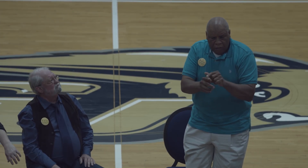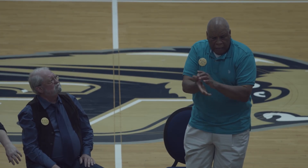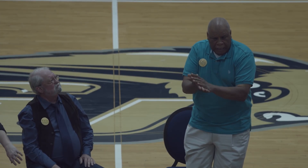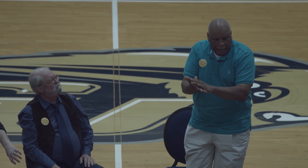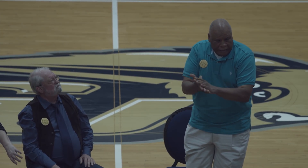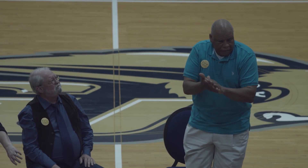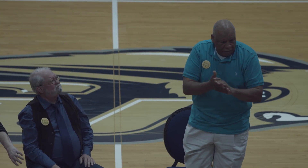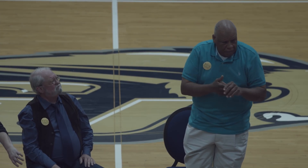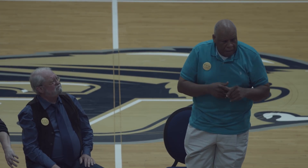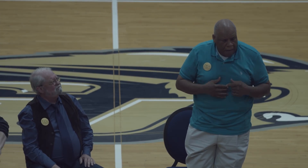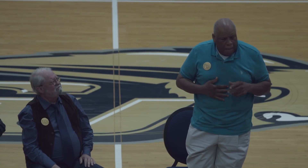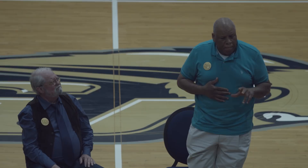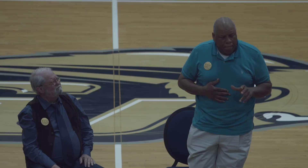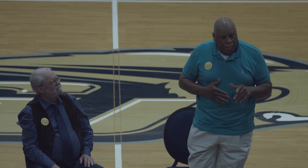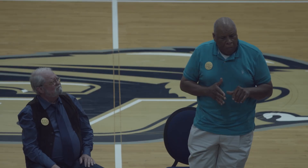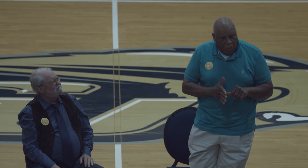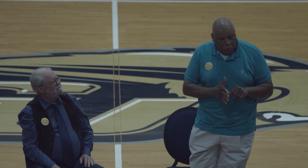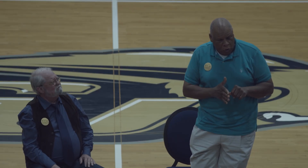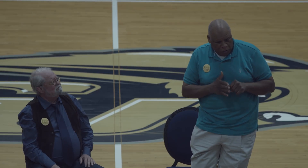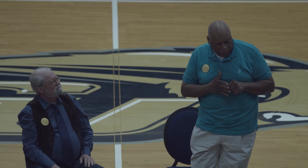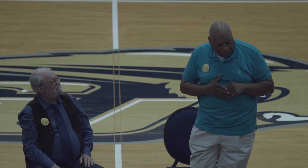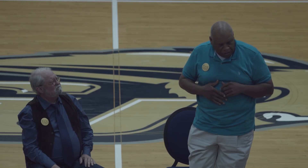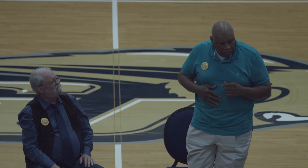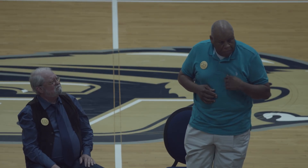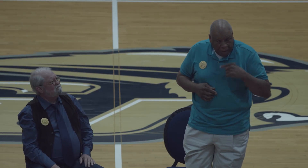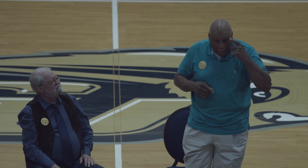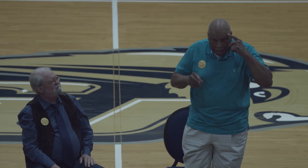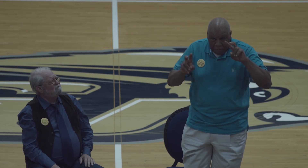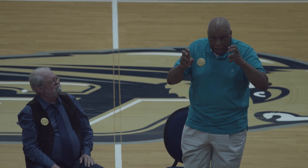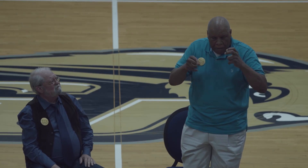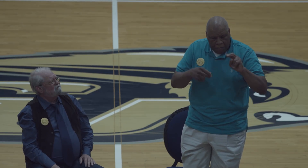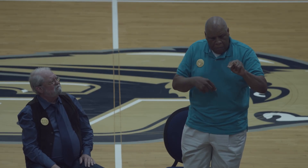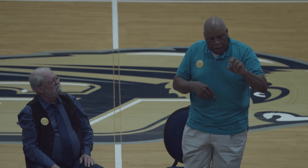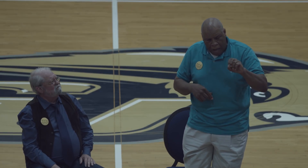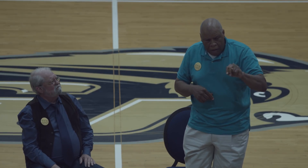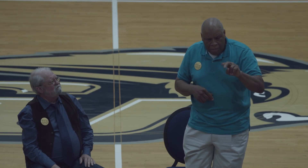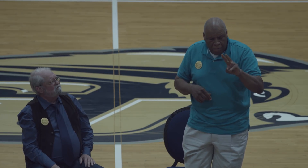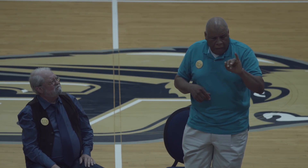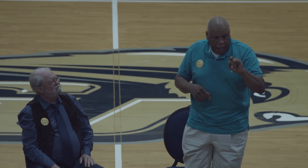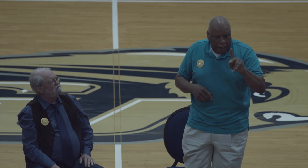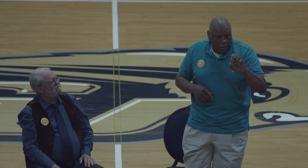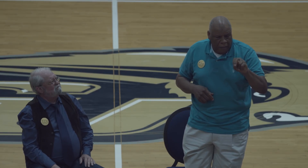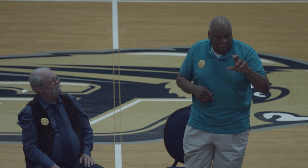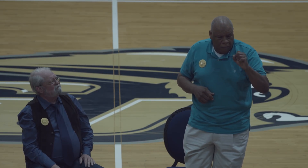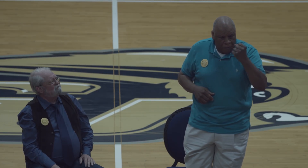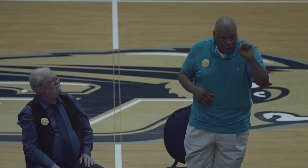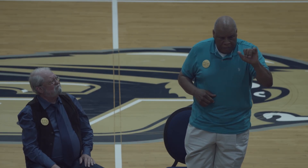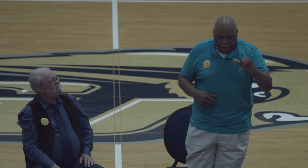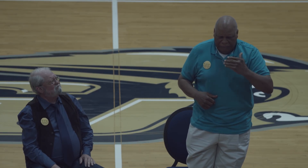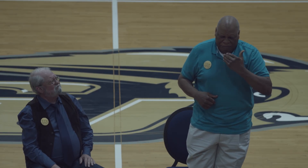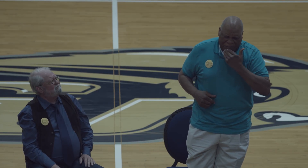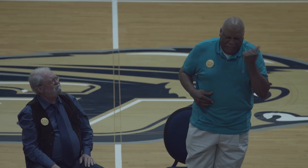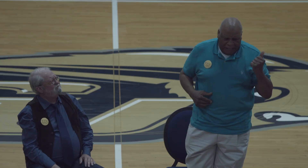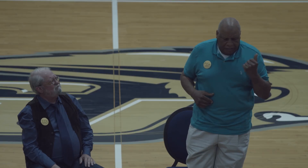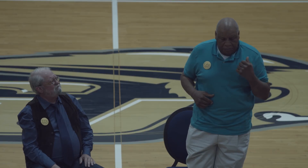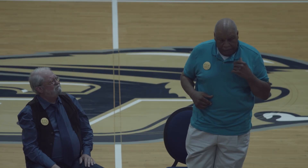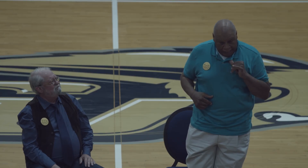Everybody was taking care of one another and the physical space. I realized this was a